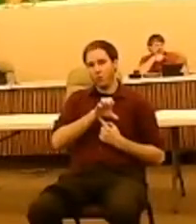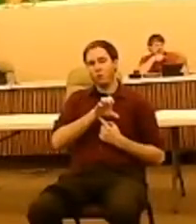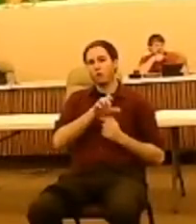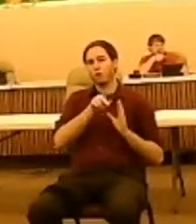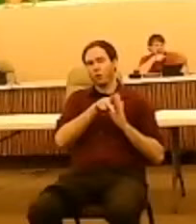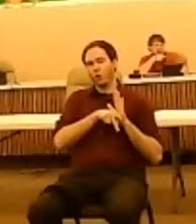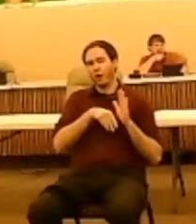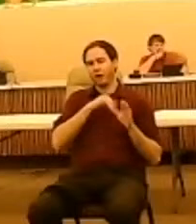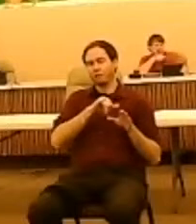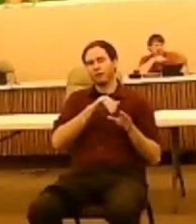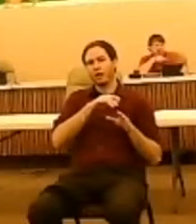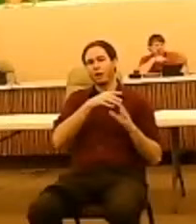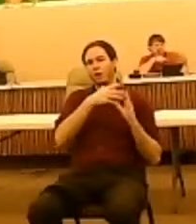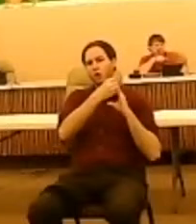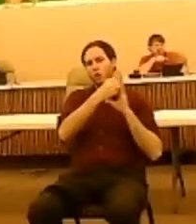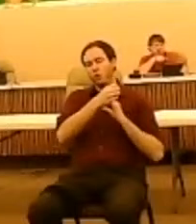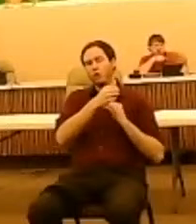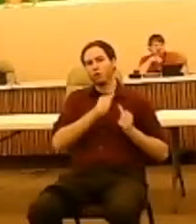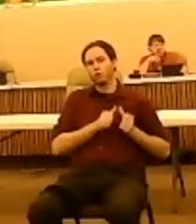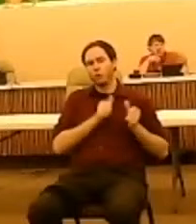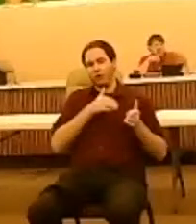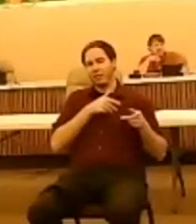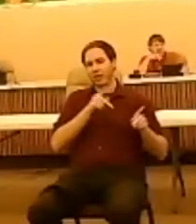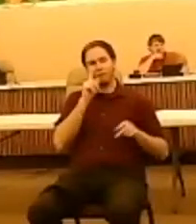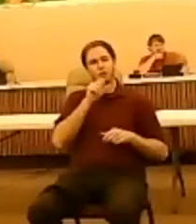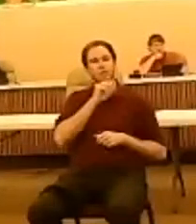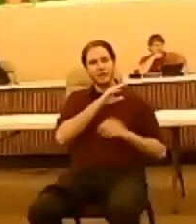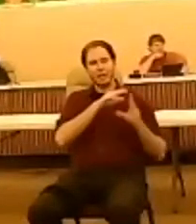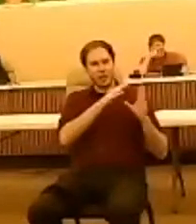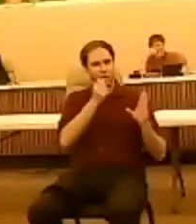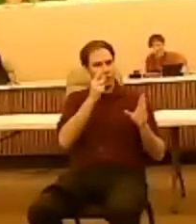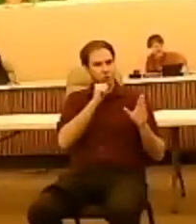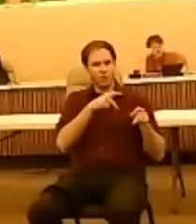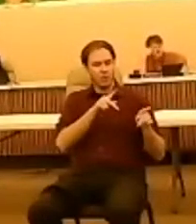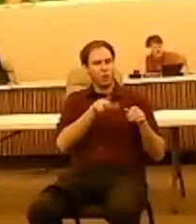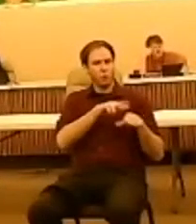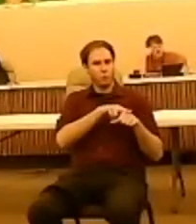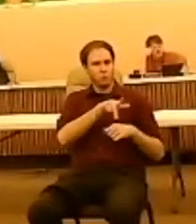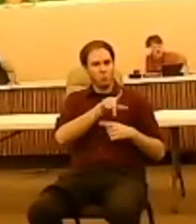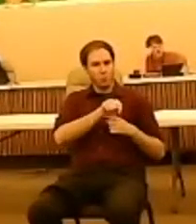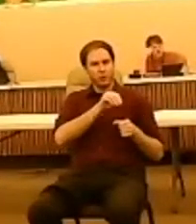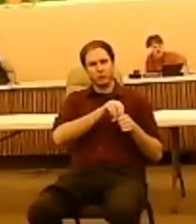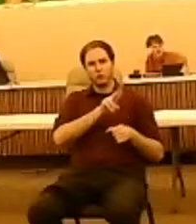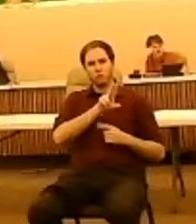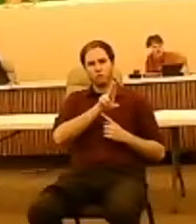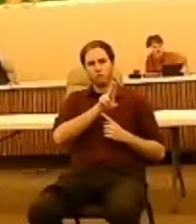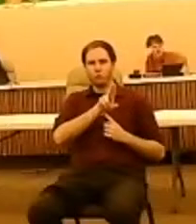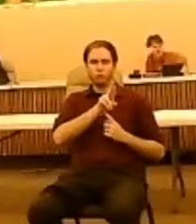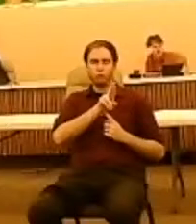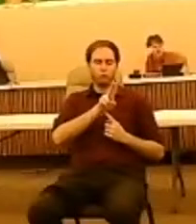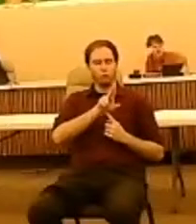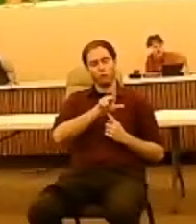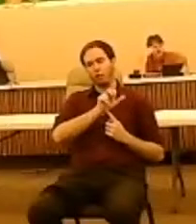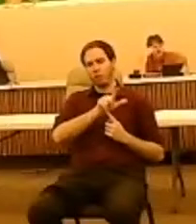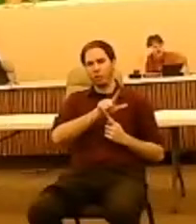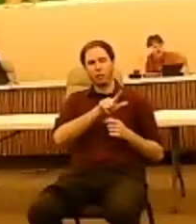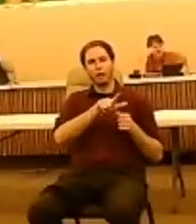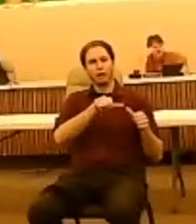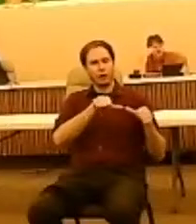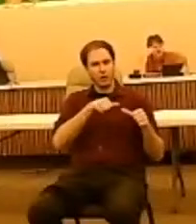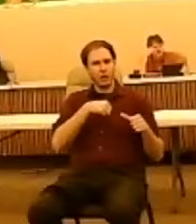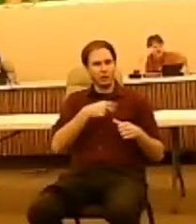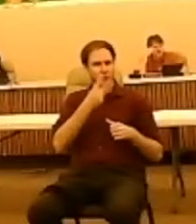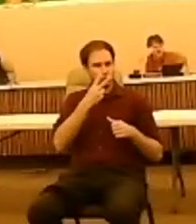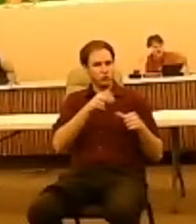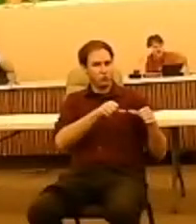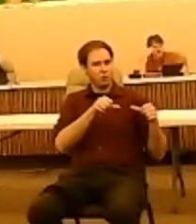rural residential. We allow senior housing, but we do not allow normal apartments. So that there are two locations where we have that